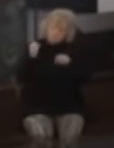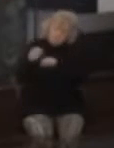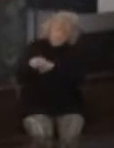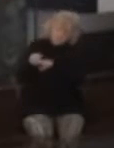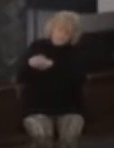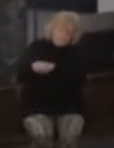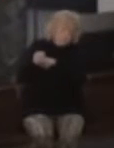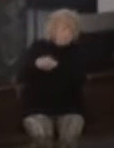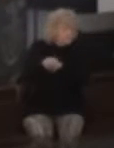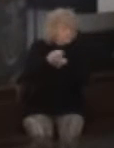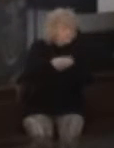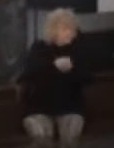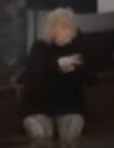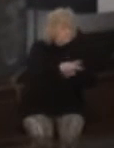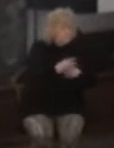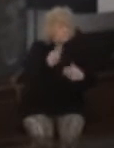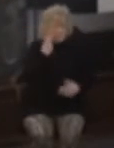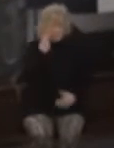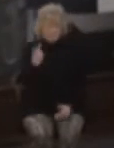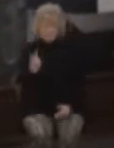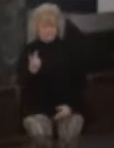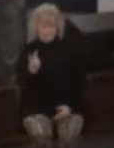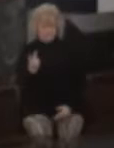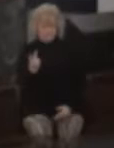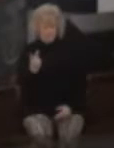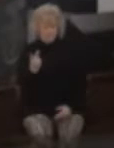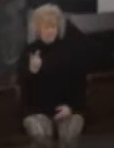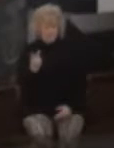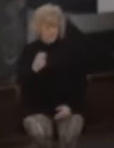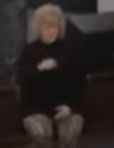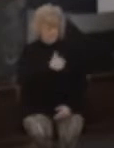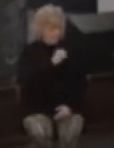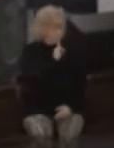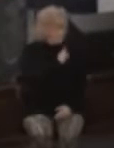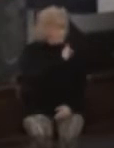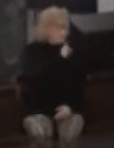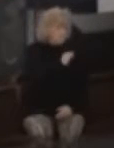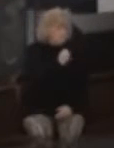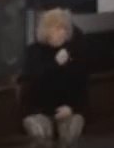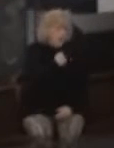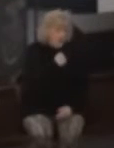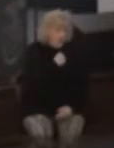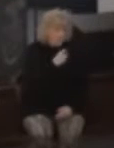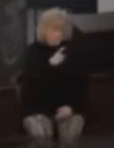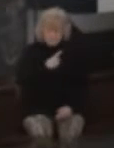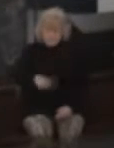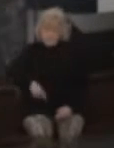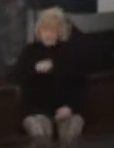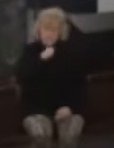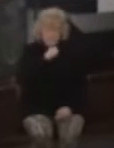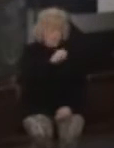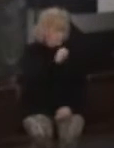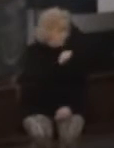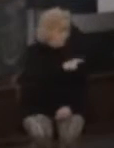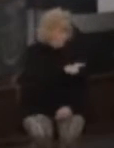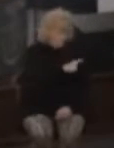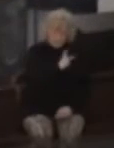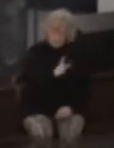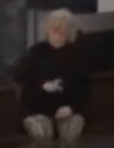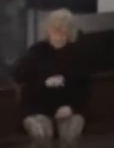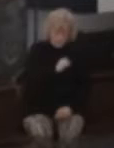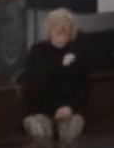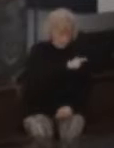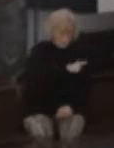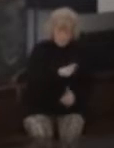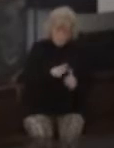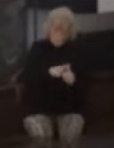victory. And all the rest of Israel loved David, but not Saul. At first, he loved